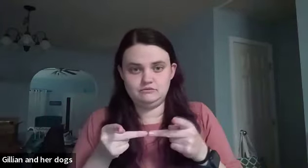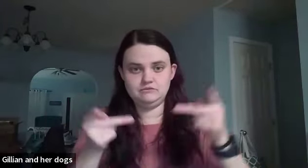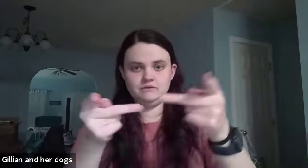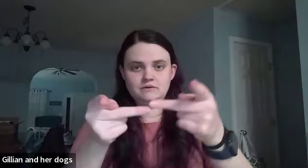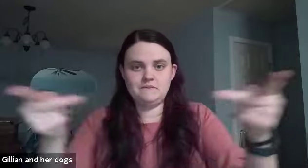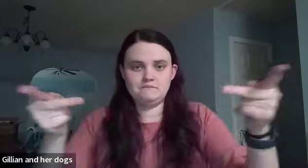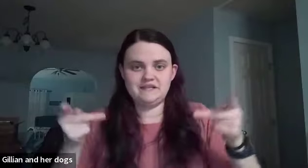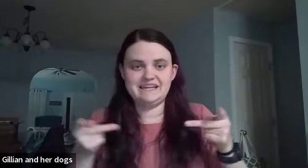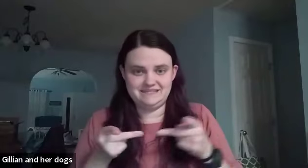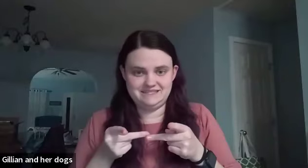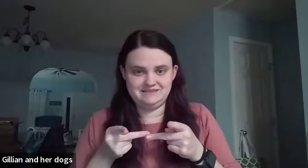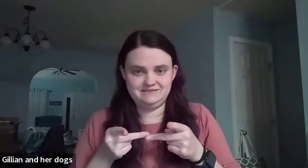rectangle. Place.